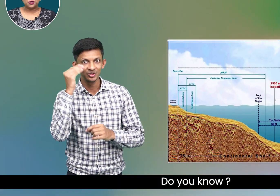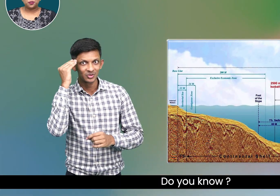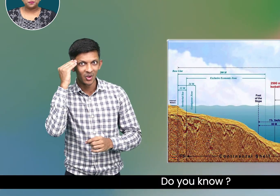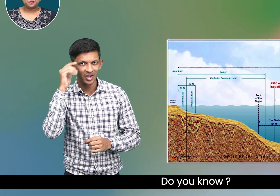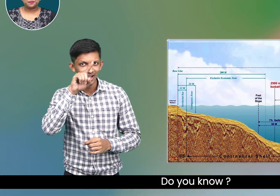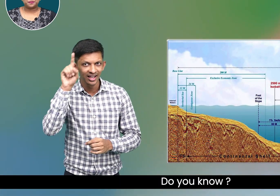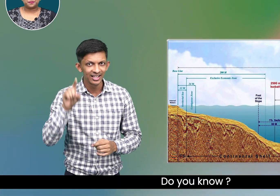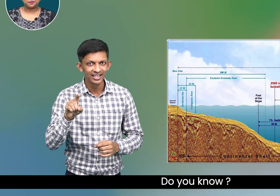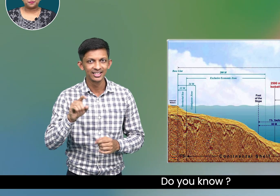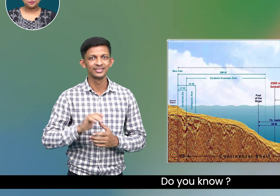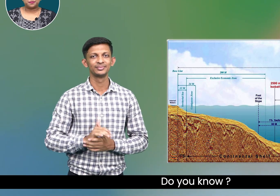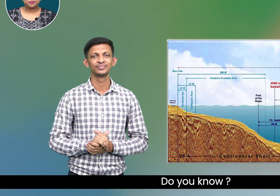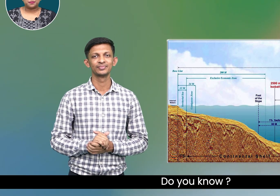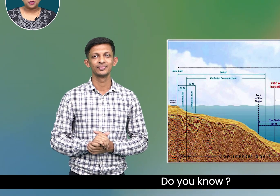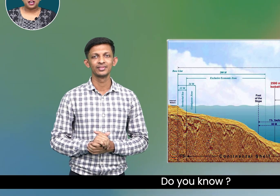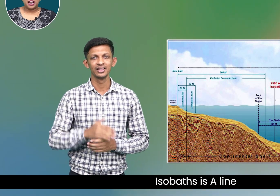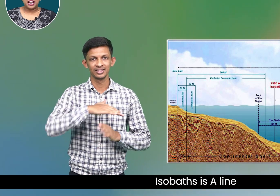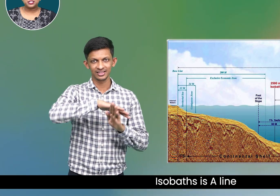Do you know?